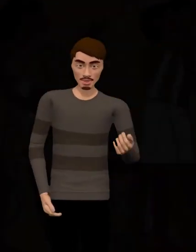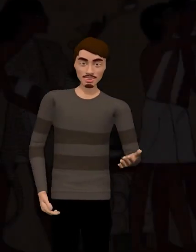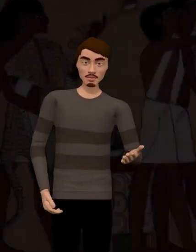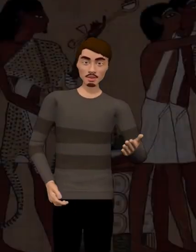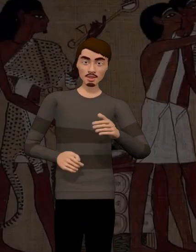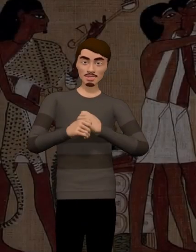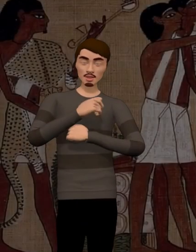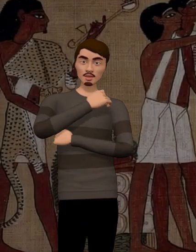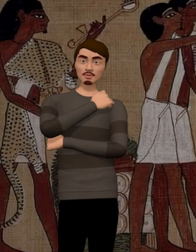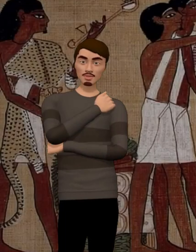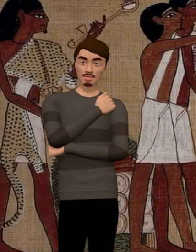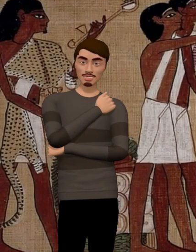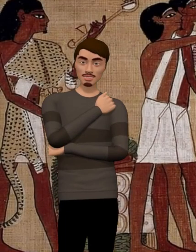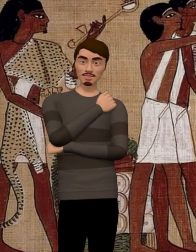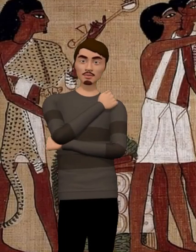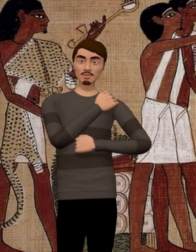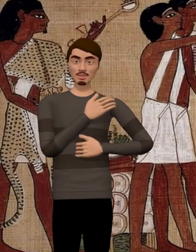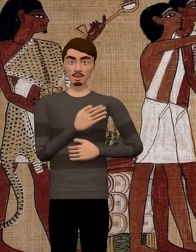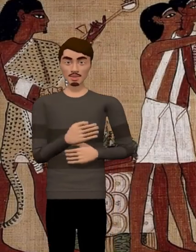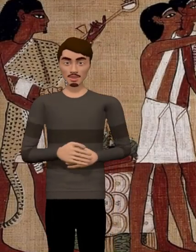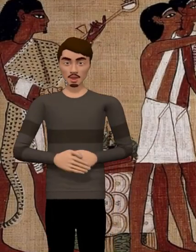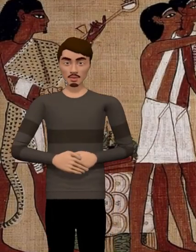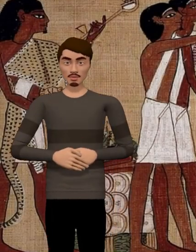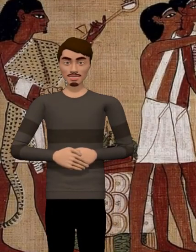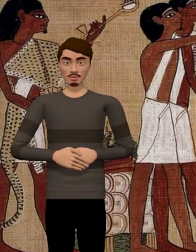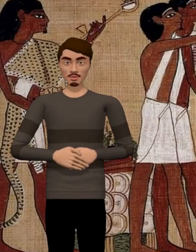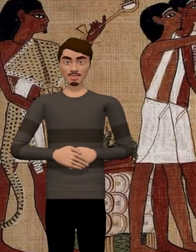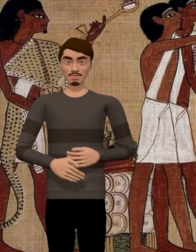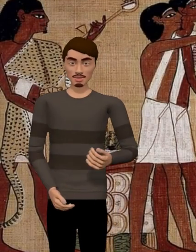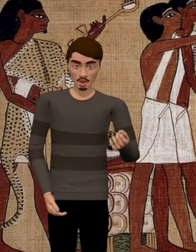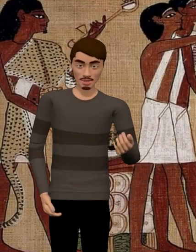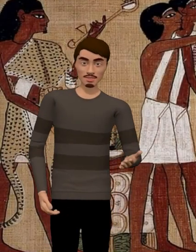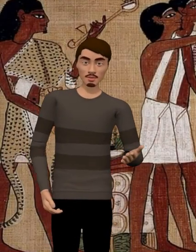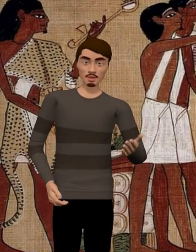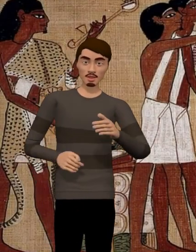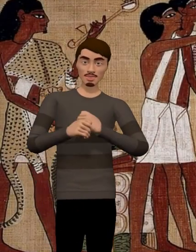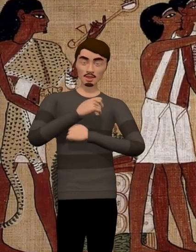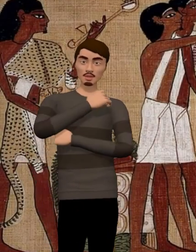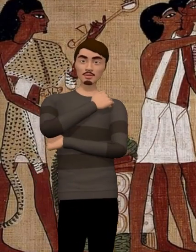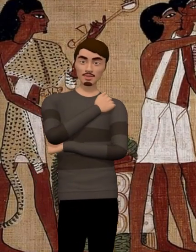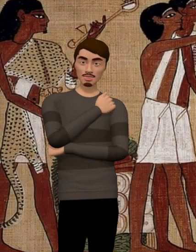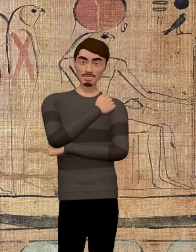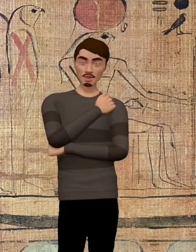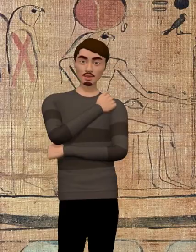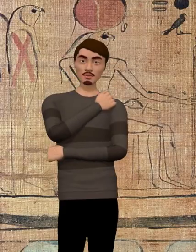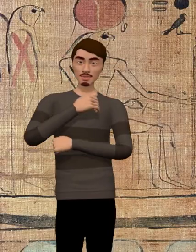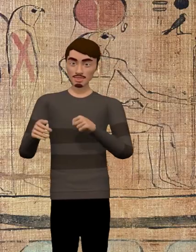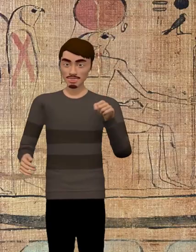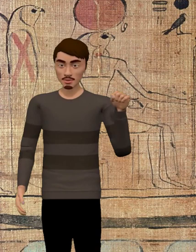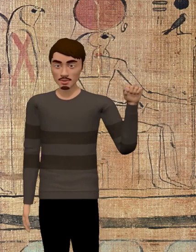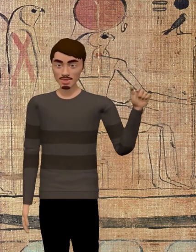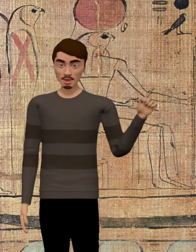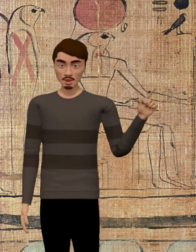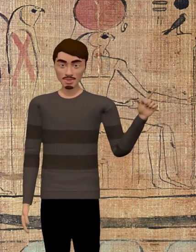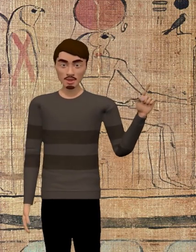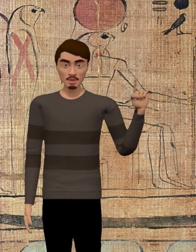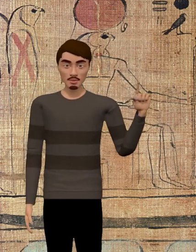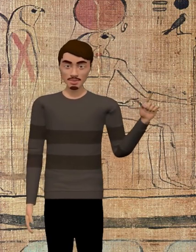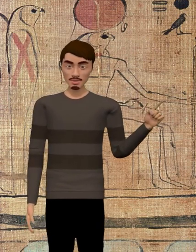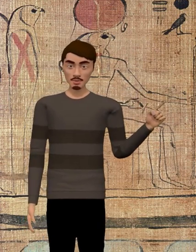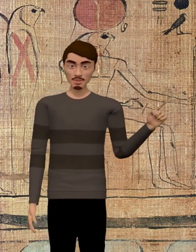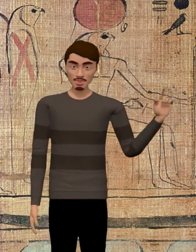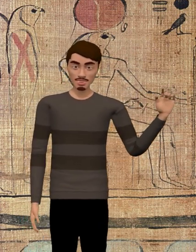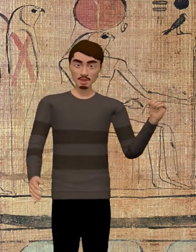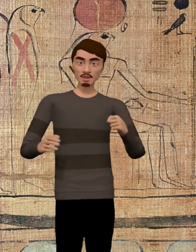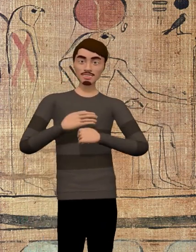deceased. One of these priests wore a mask of Anubis, the patron god of the dead. Once the funeral